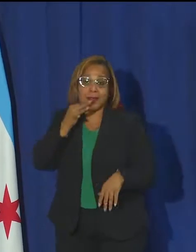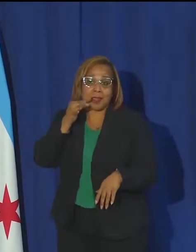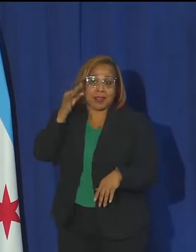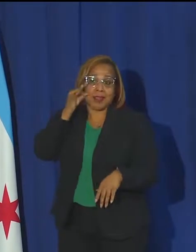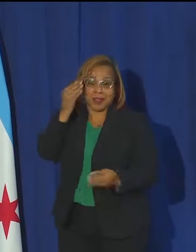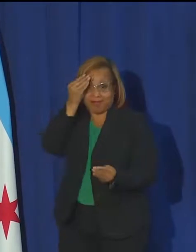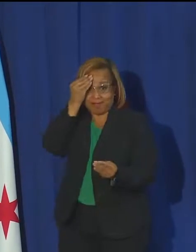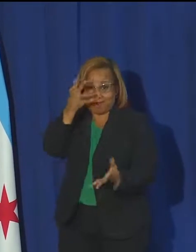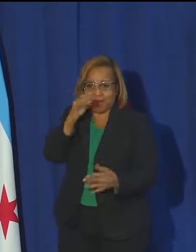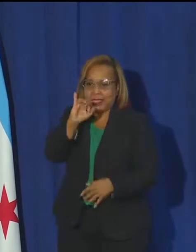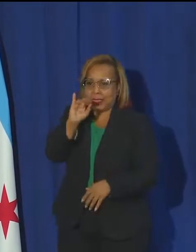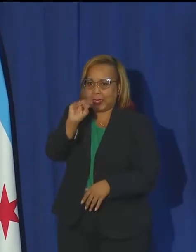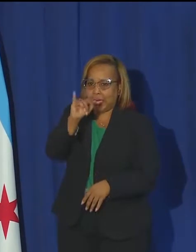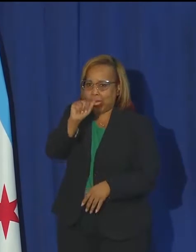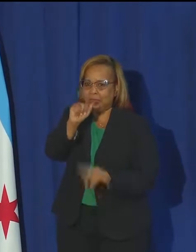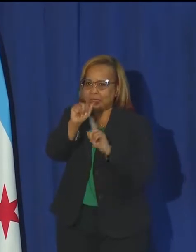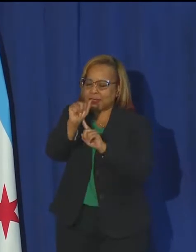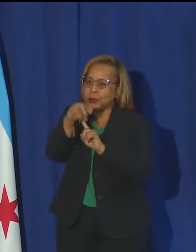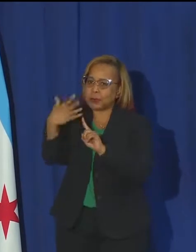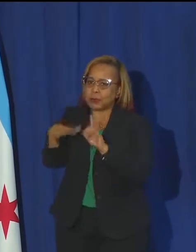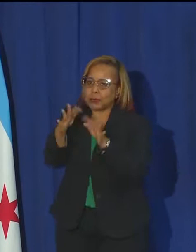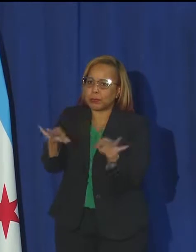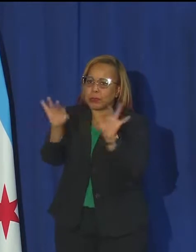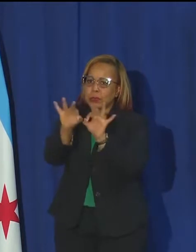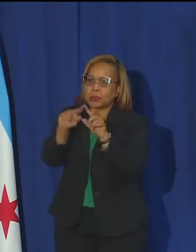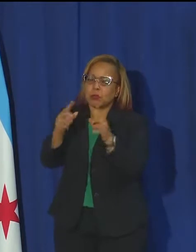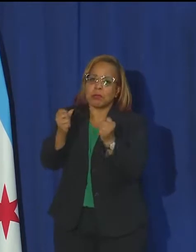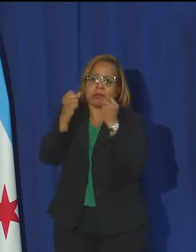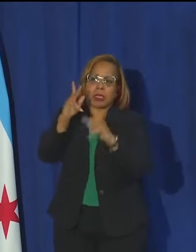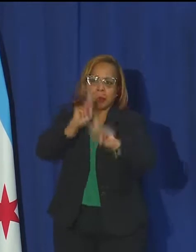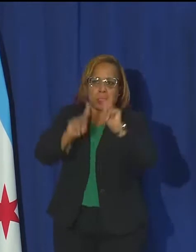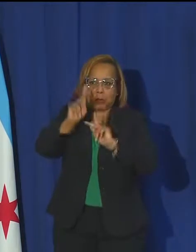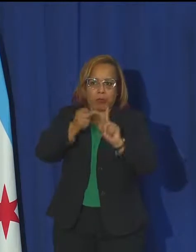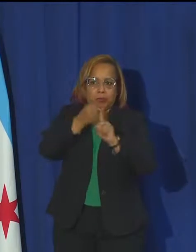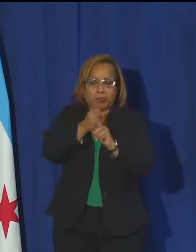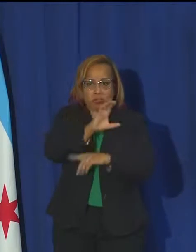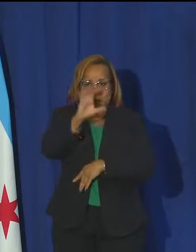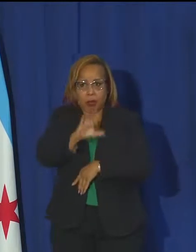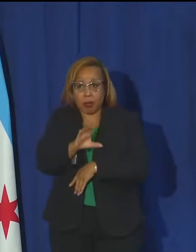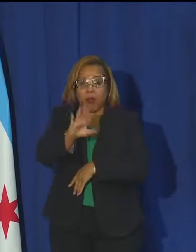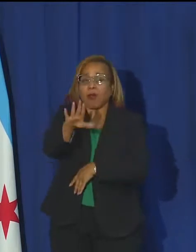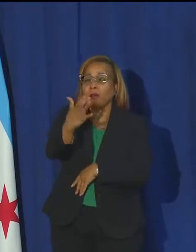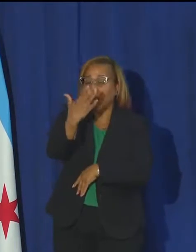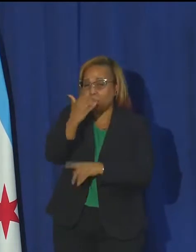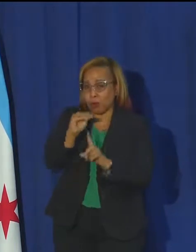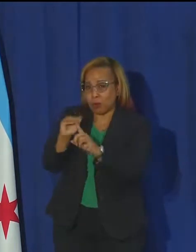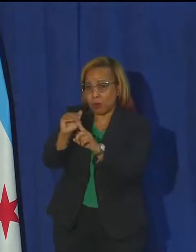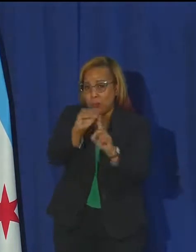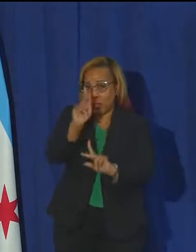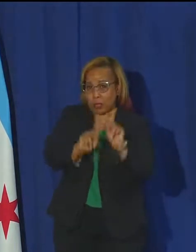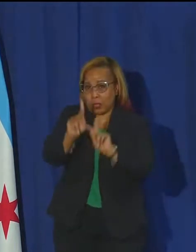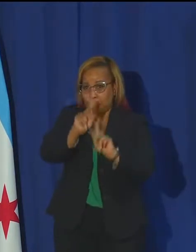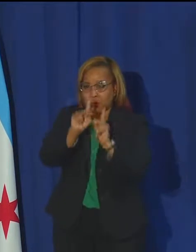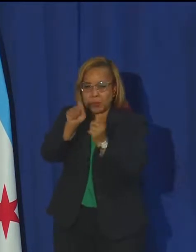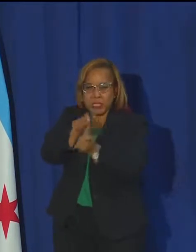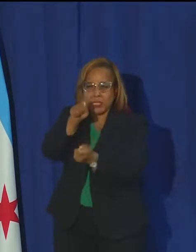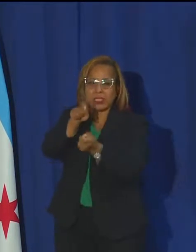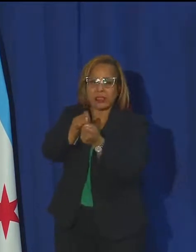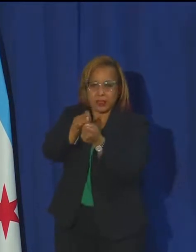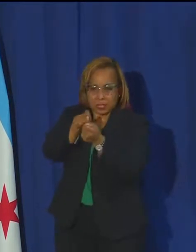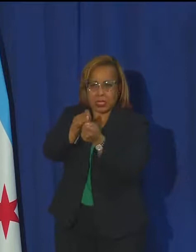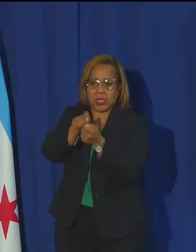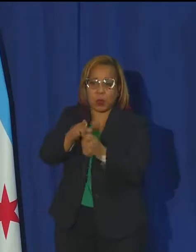Indiana news is of significance to many people in Chicago, and I do want to remind people